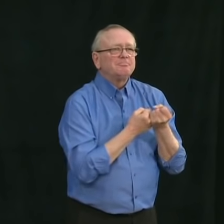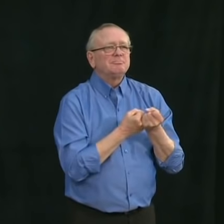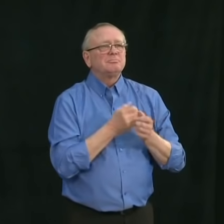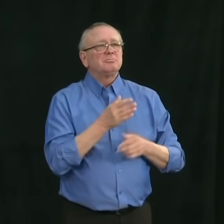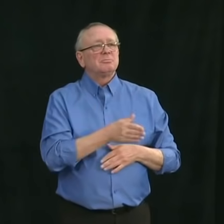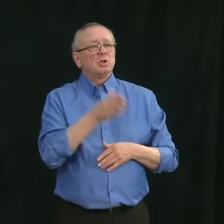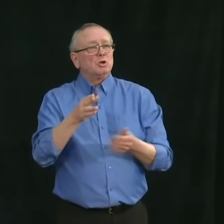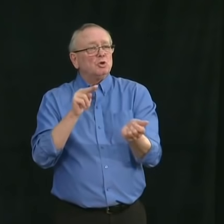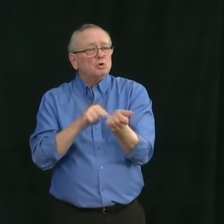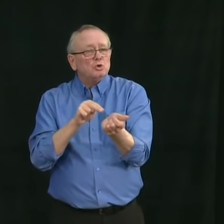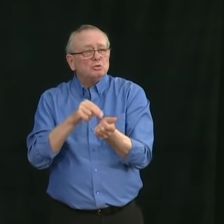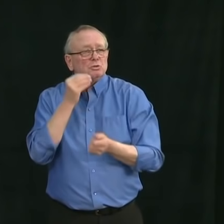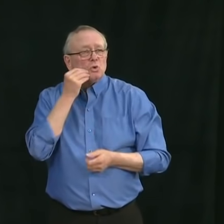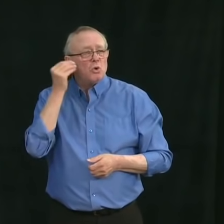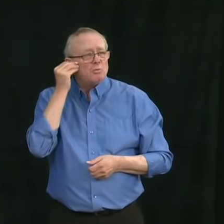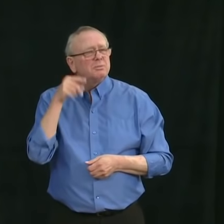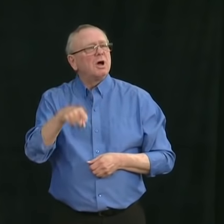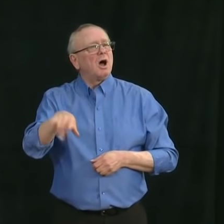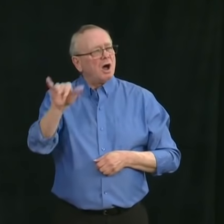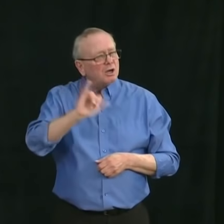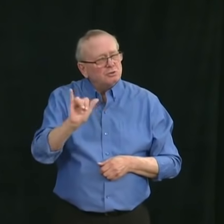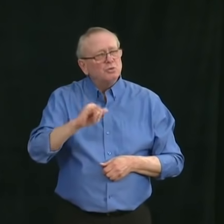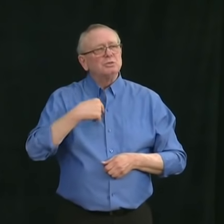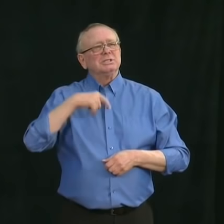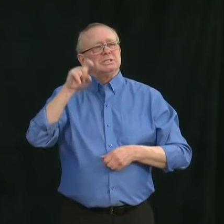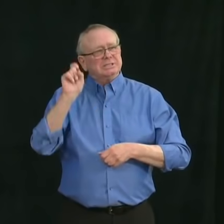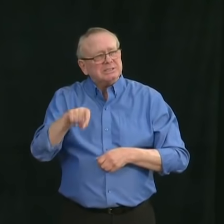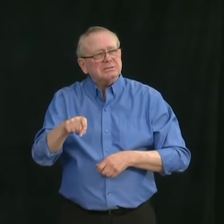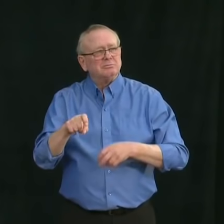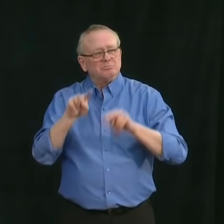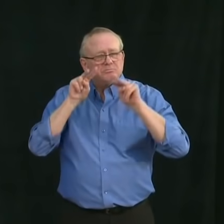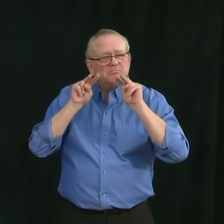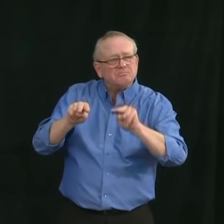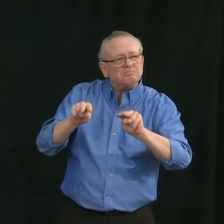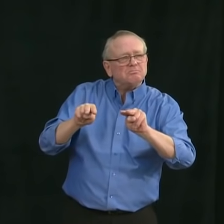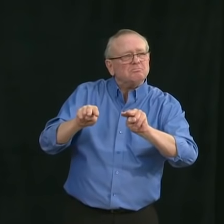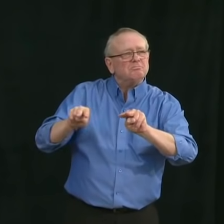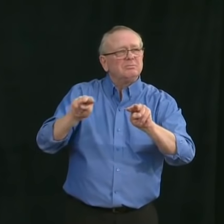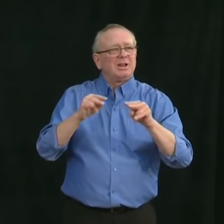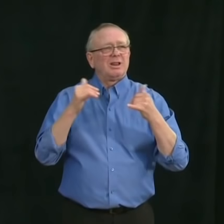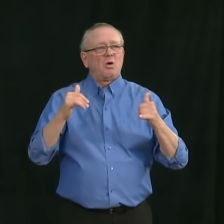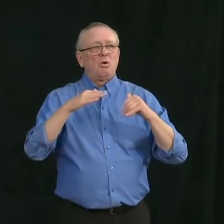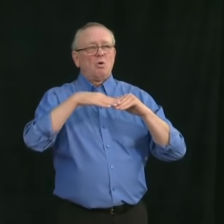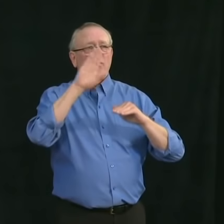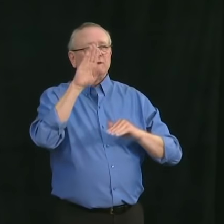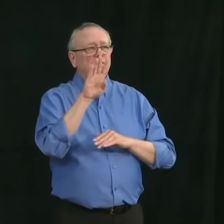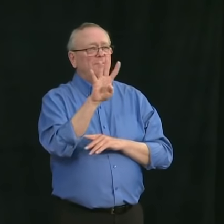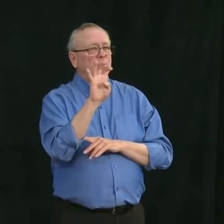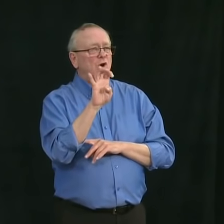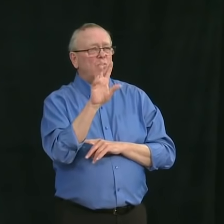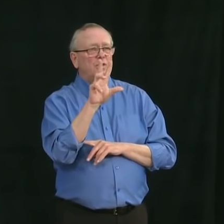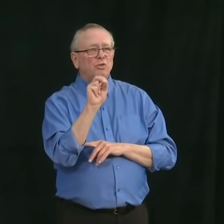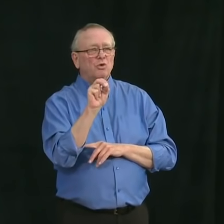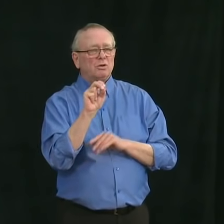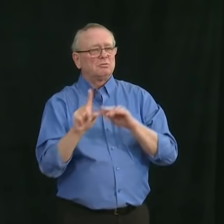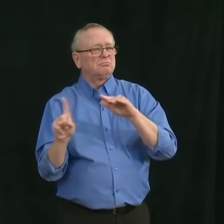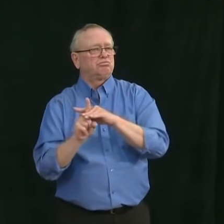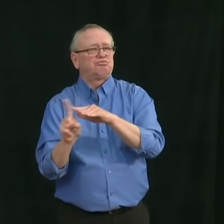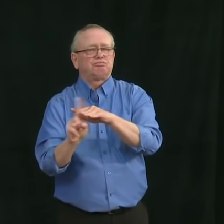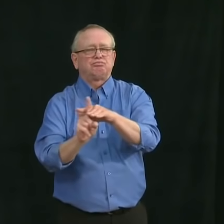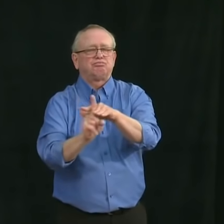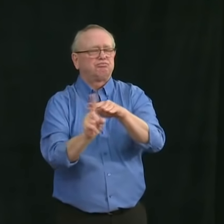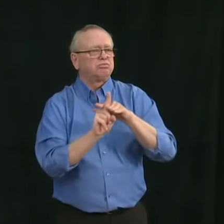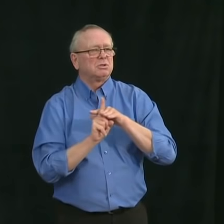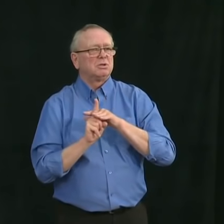facilities. Outbreaks in these facilities remain a major concern, which is why we expanded testing eligibility to